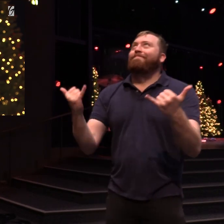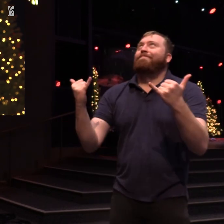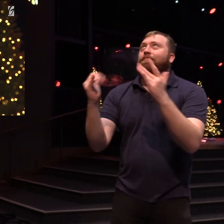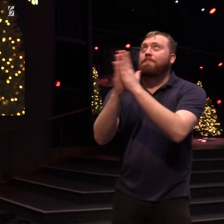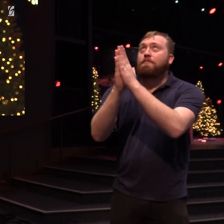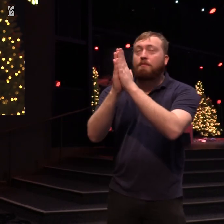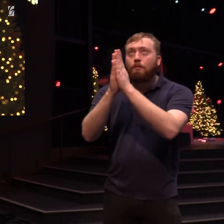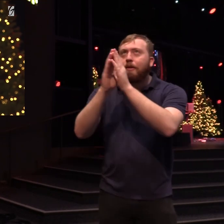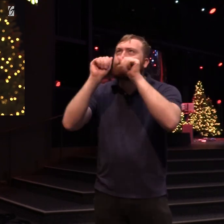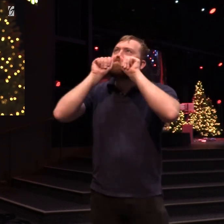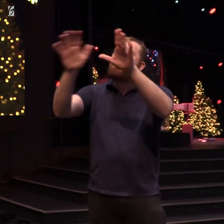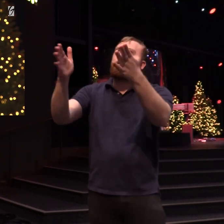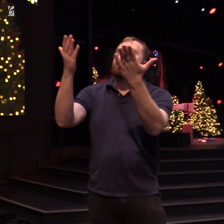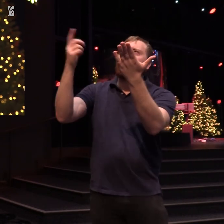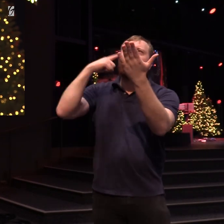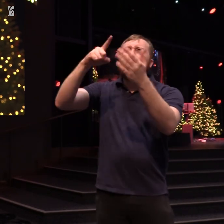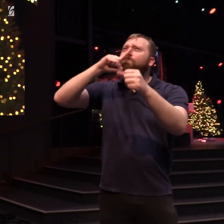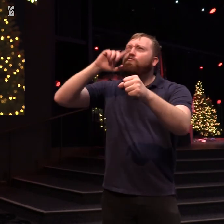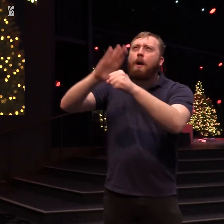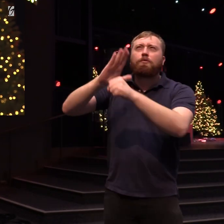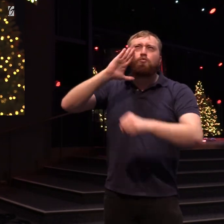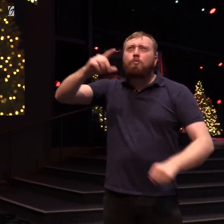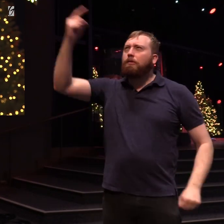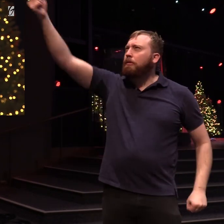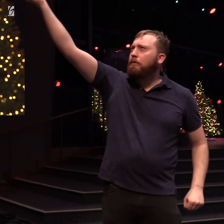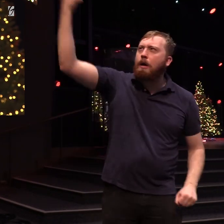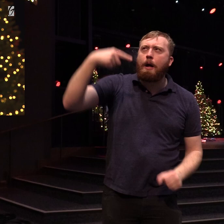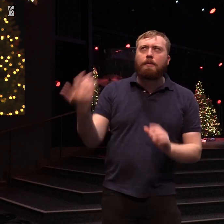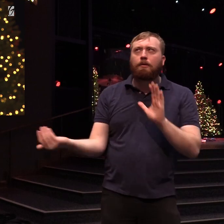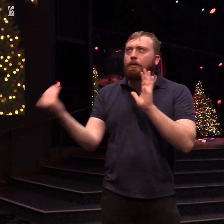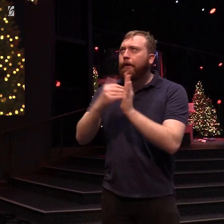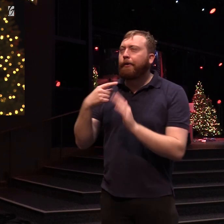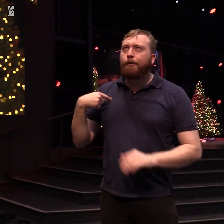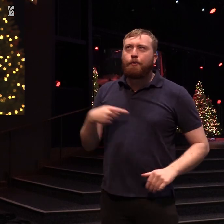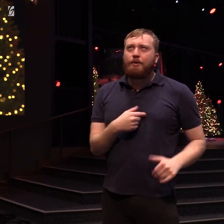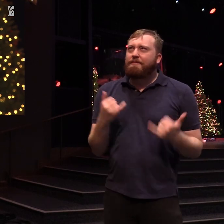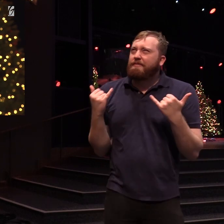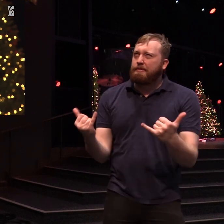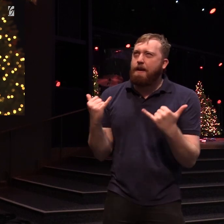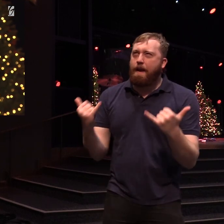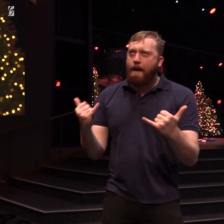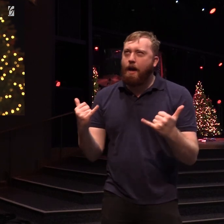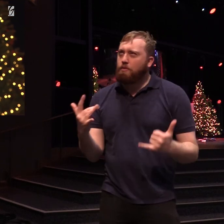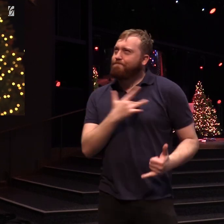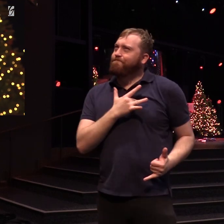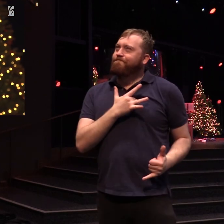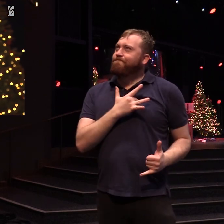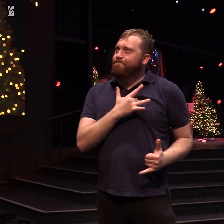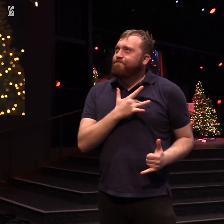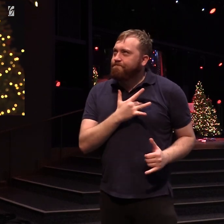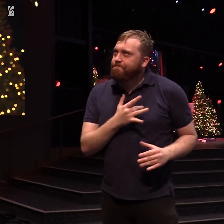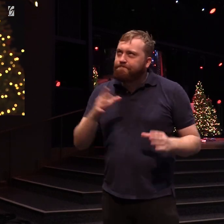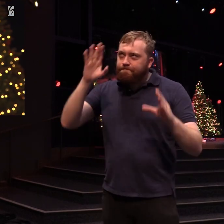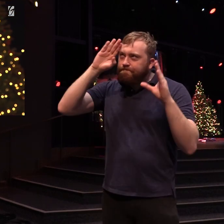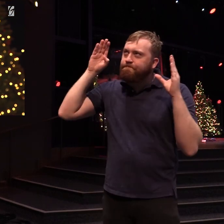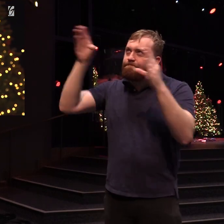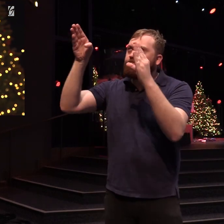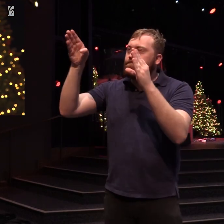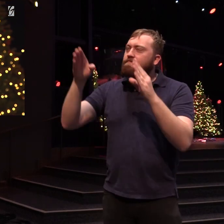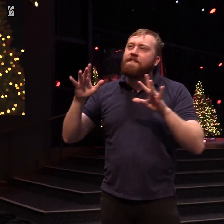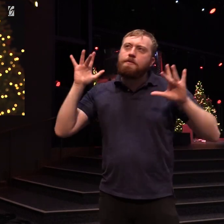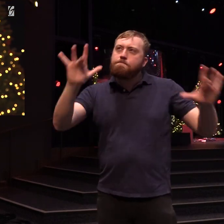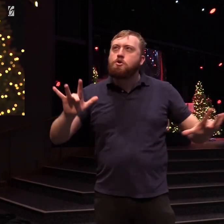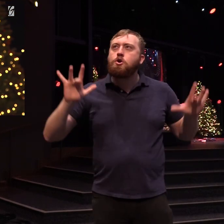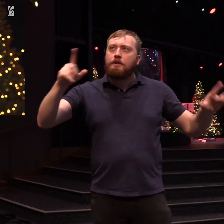We bless you for your promised return. And we set our hearts to it today. Have mercy, please, O Lord, upon